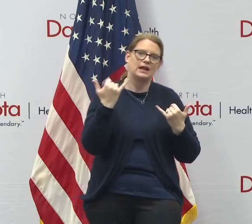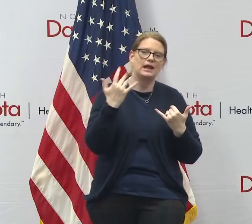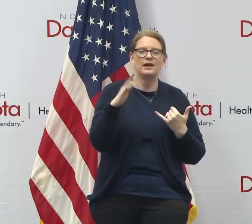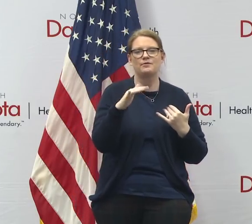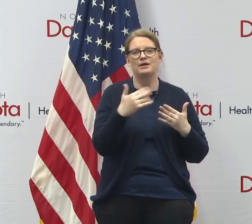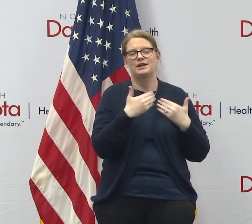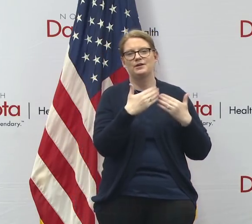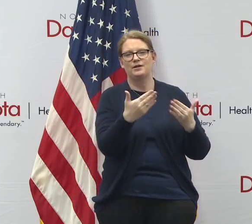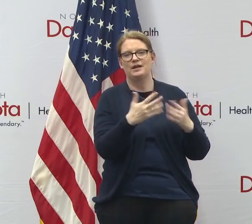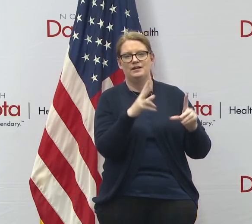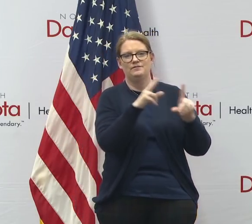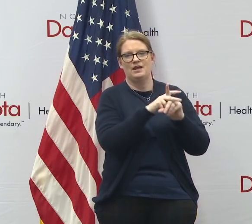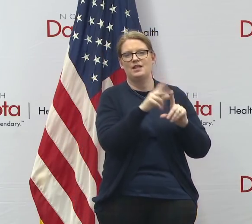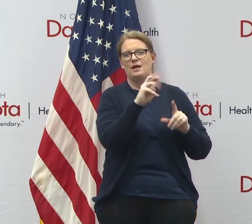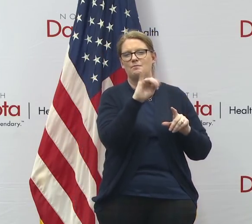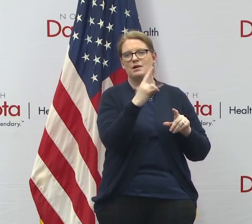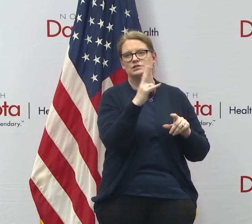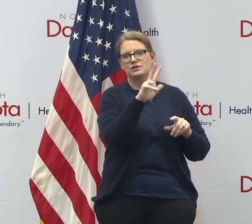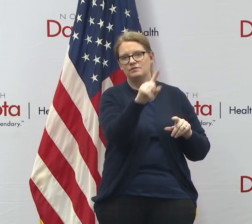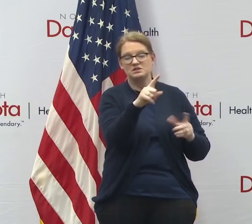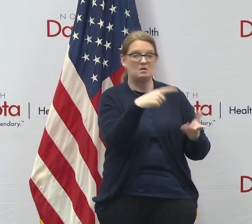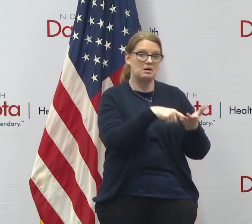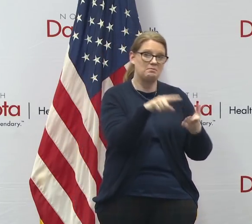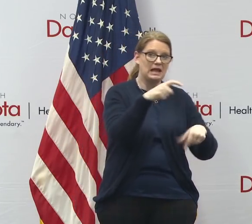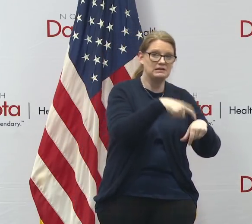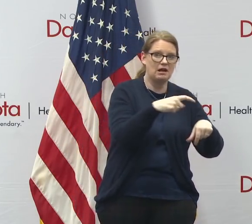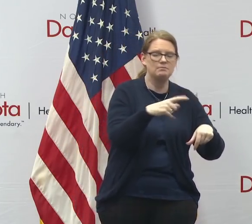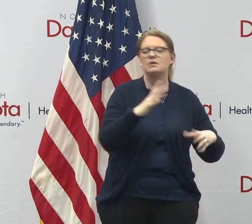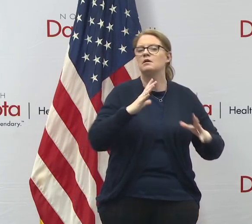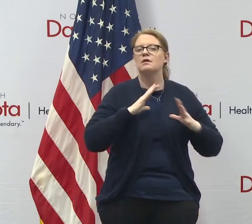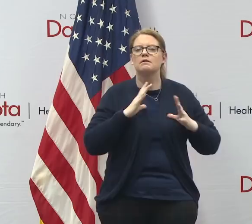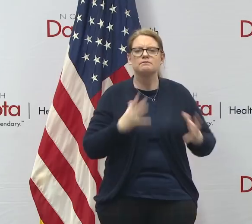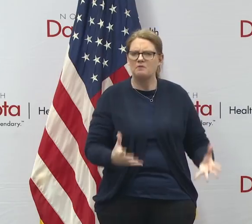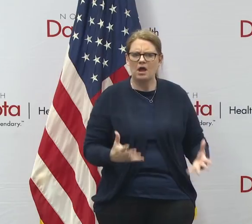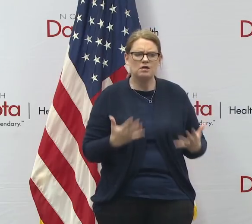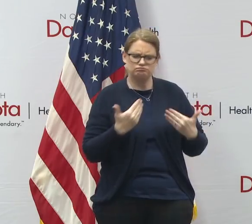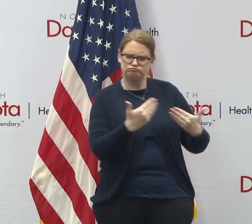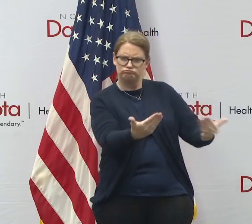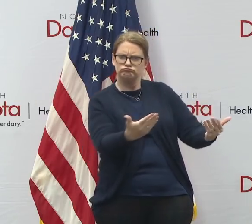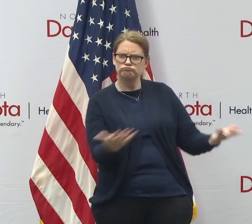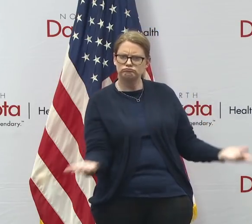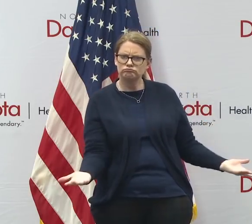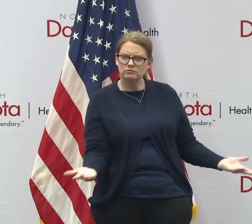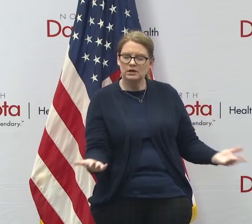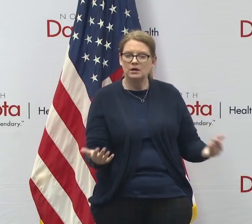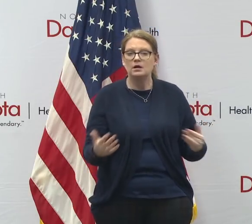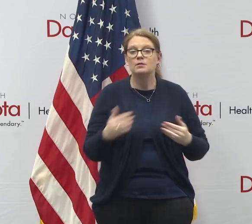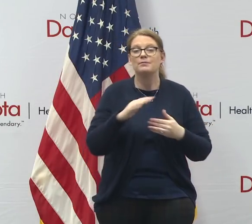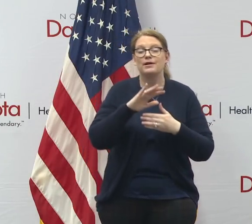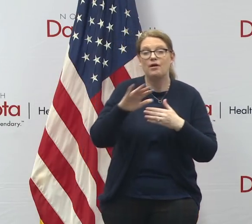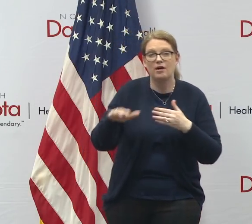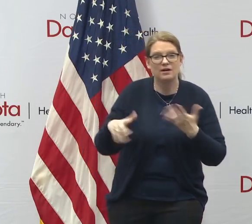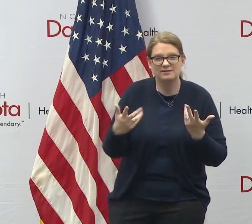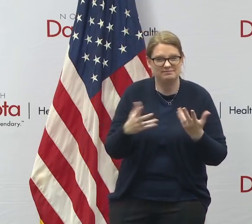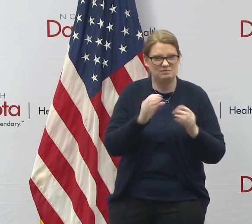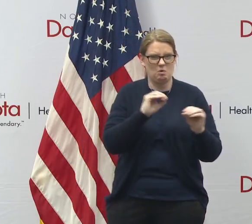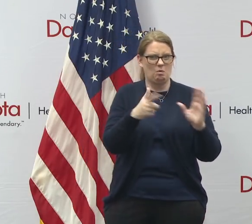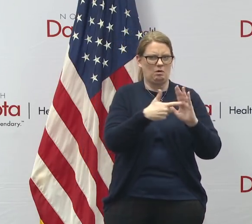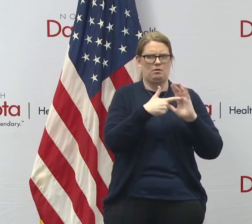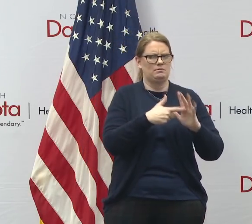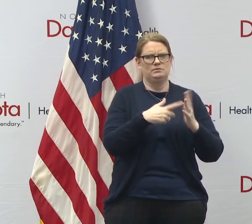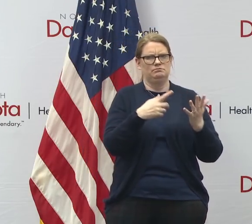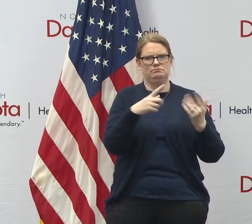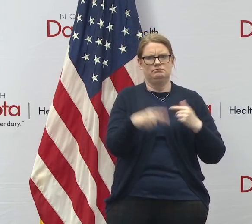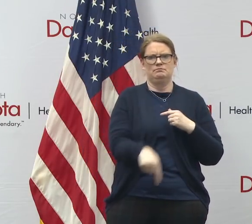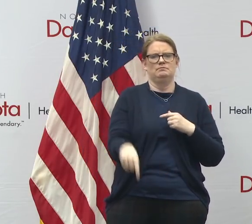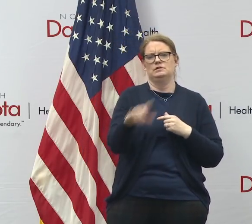file on March 31st and I want to pay on time, you're welcome to do that. All employers, there's no requirement. Every employer in the